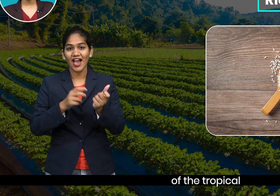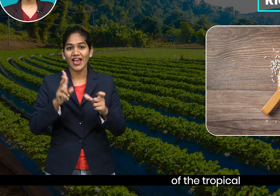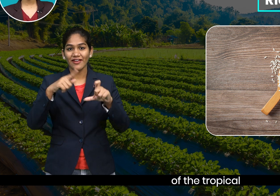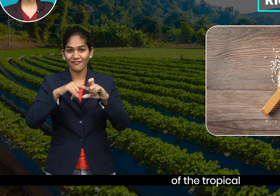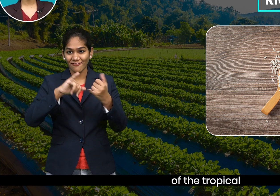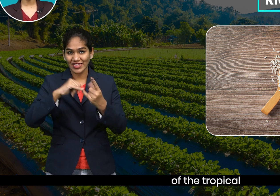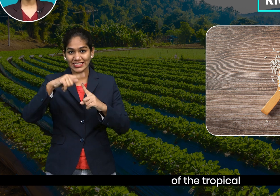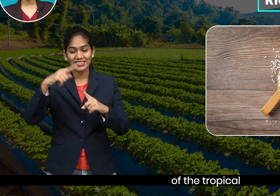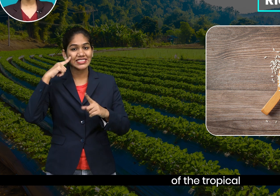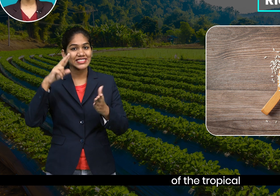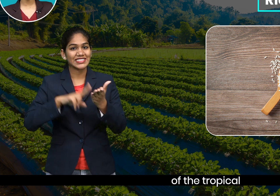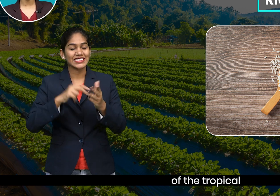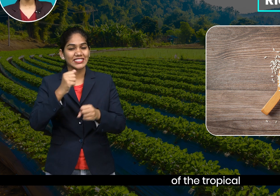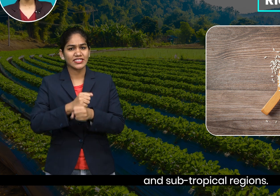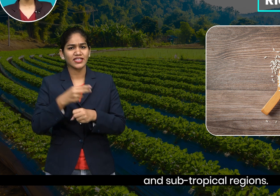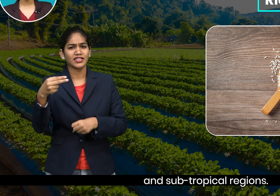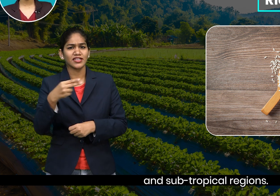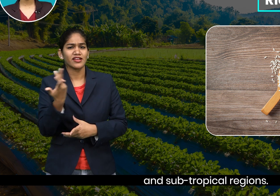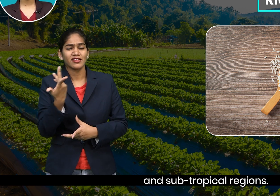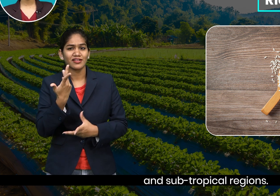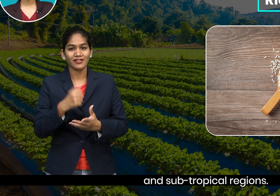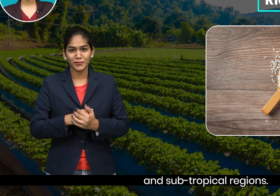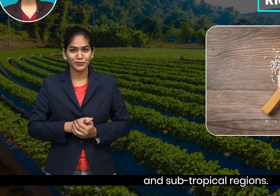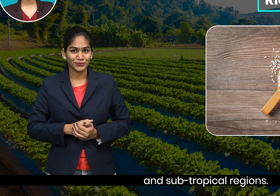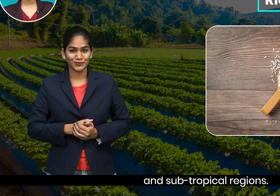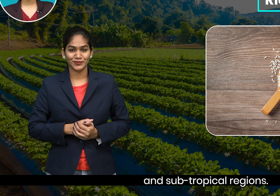and subtropical regions.